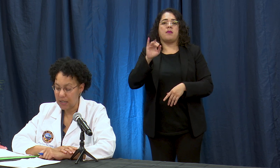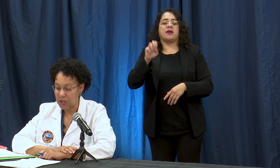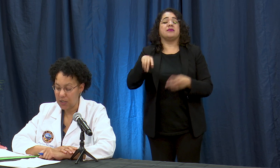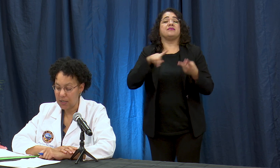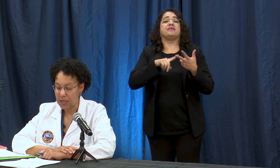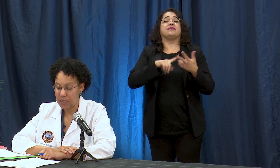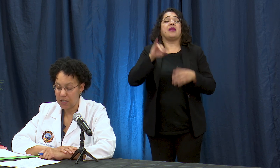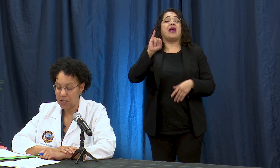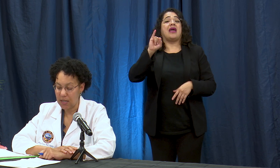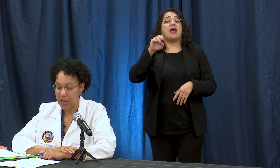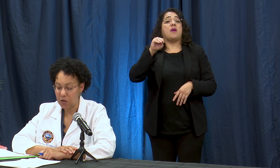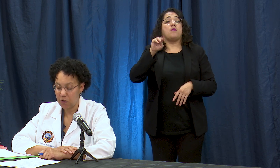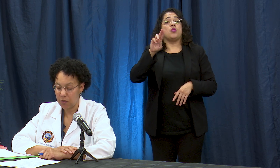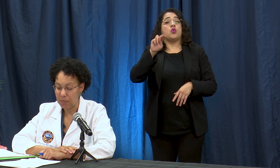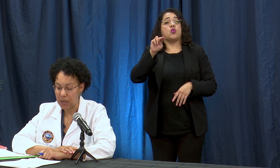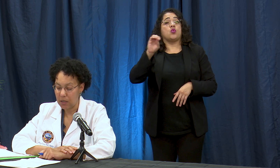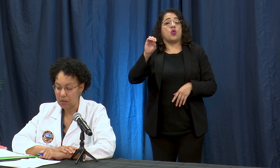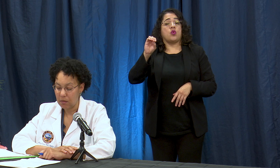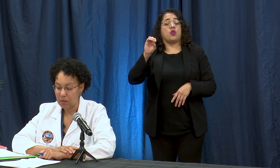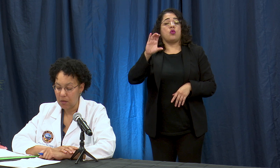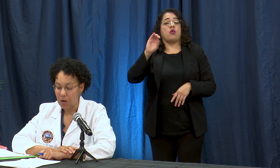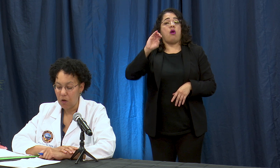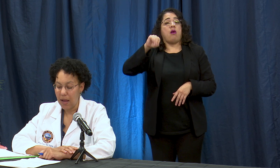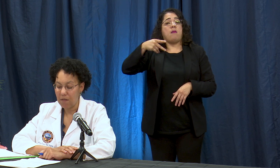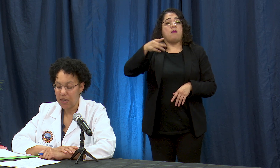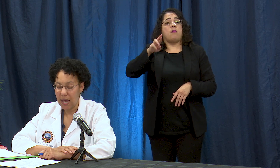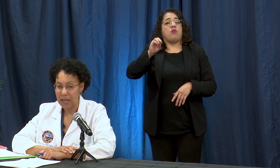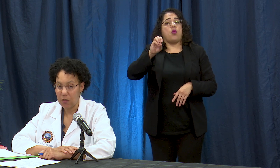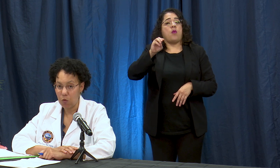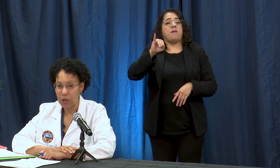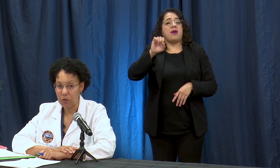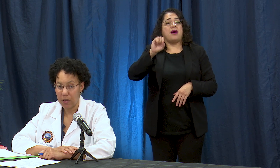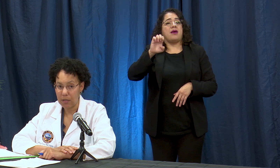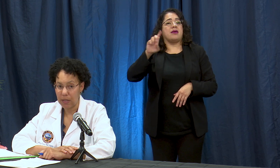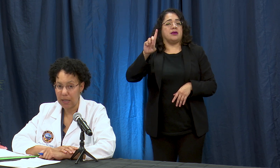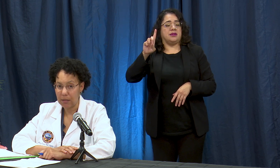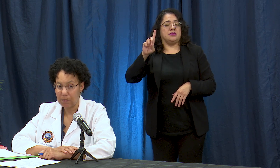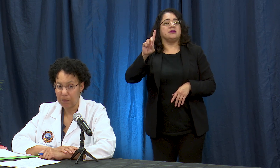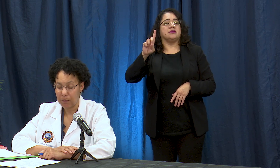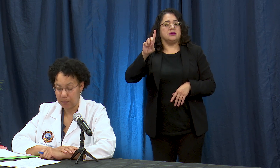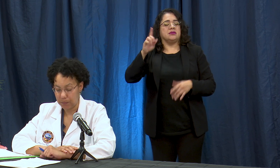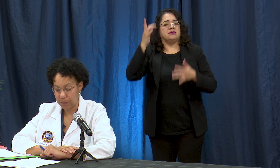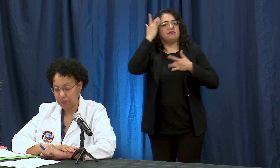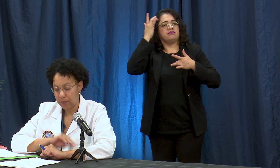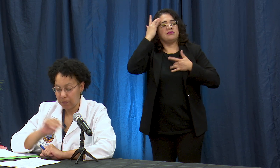immunocompromising conditions such as cancer treatment or having had an organ transplant,